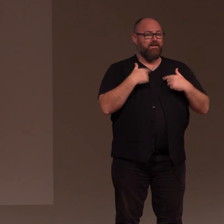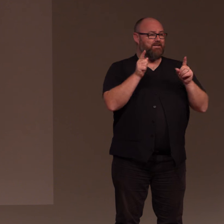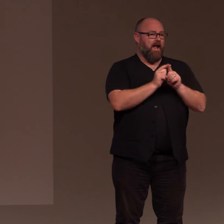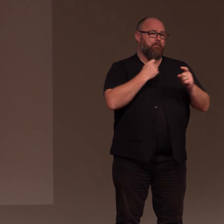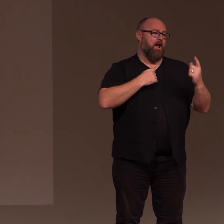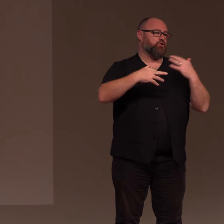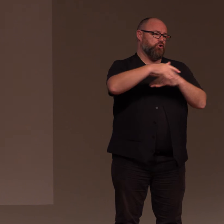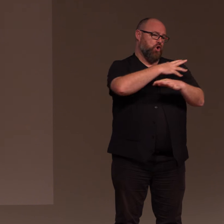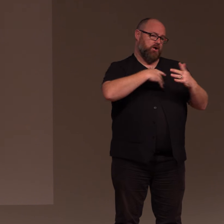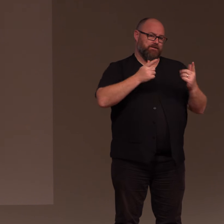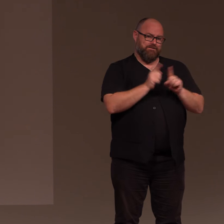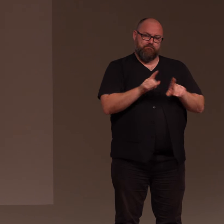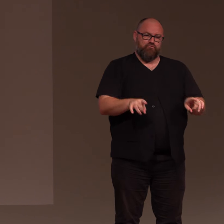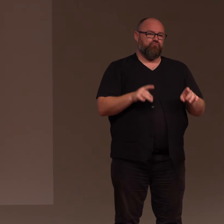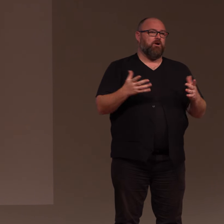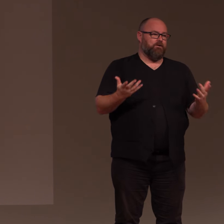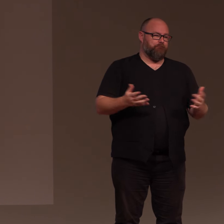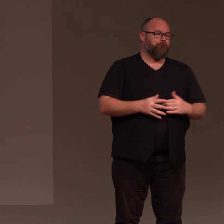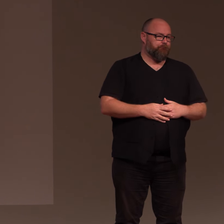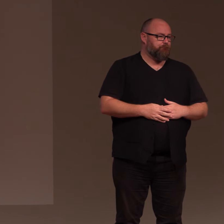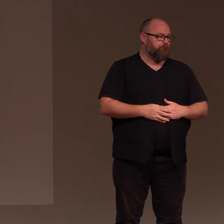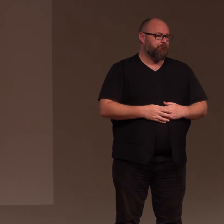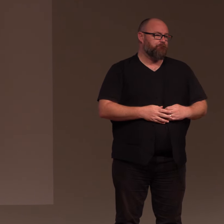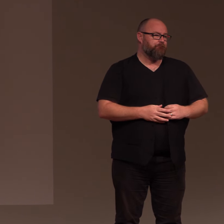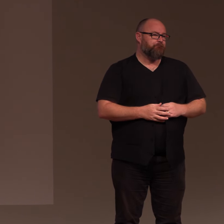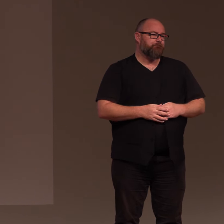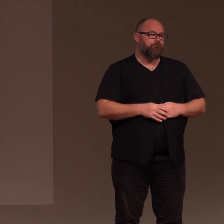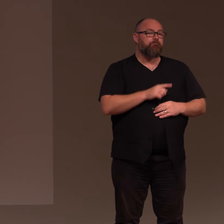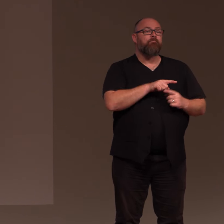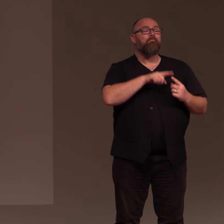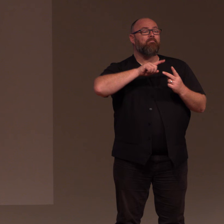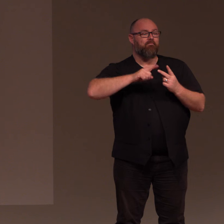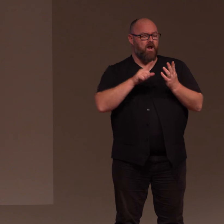the abundance we're talking about. Then Ungawi Kuli Birung.